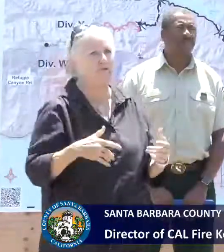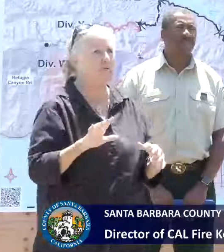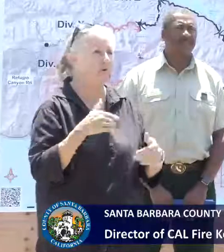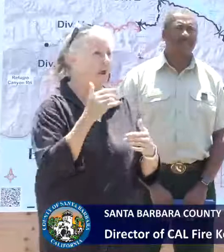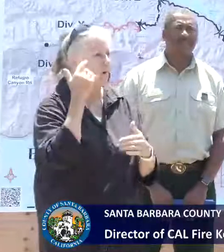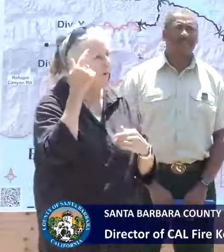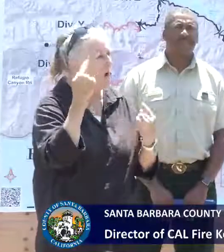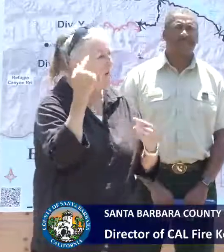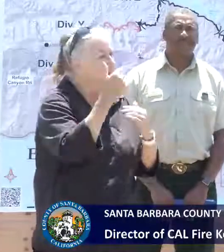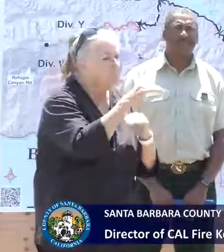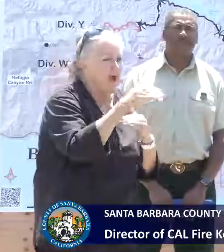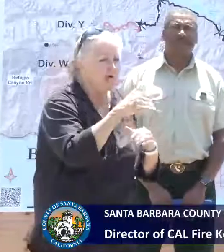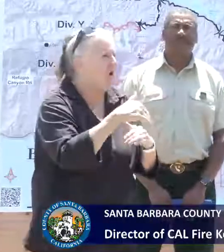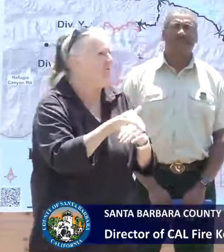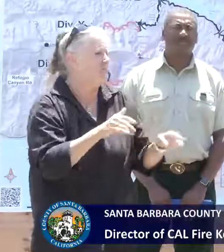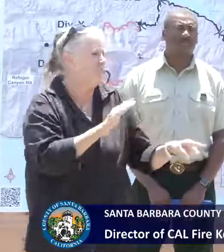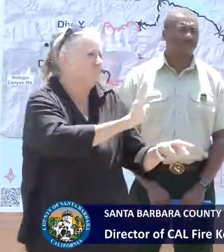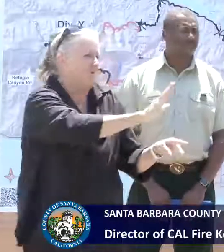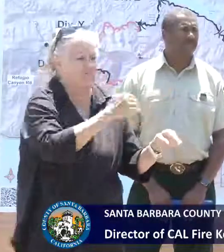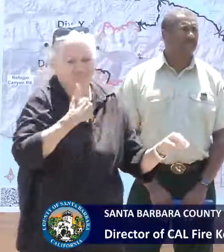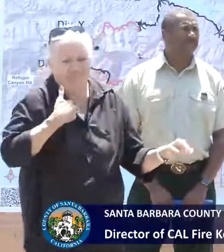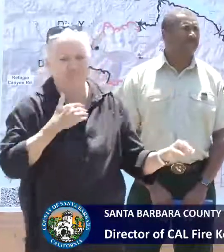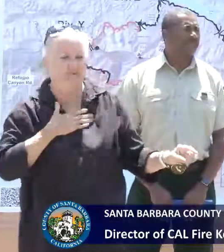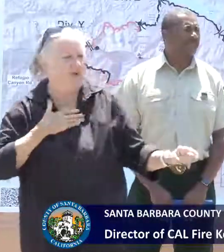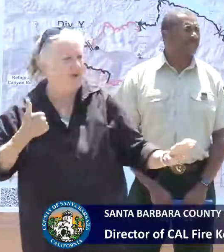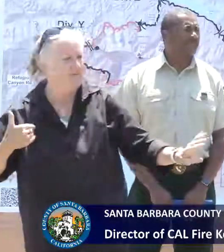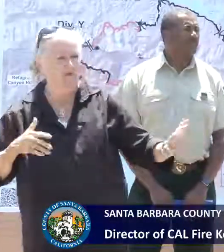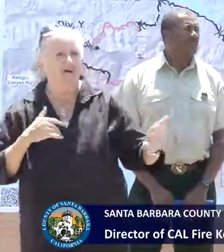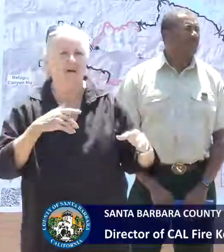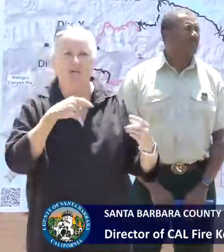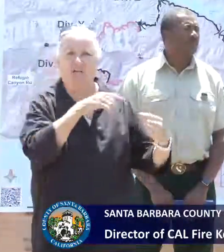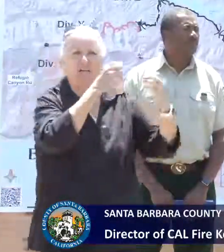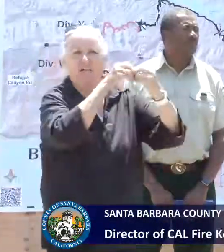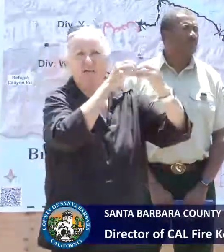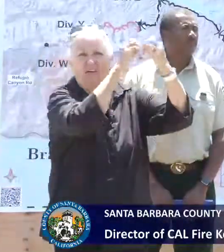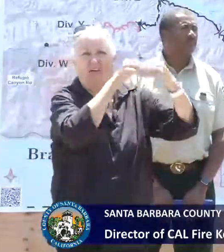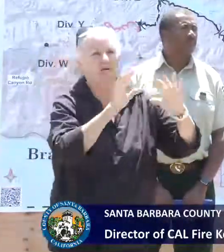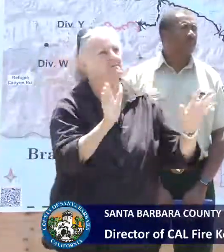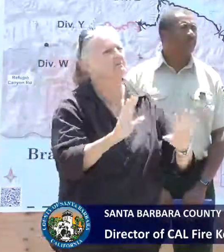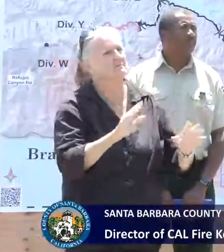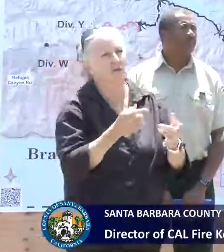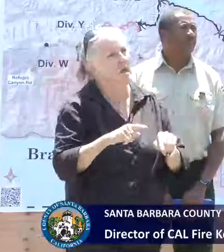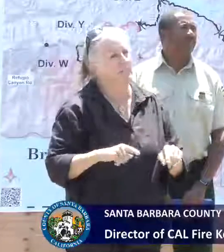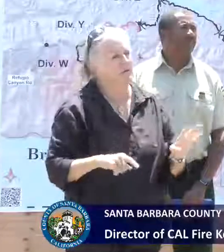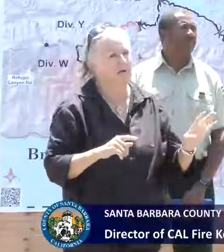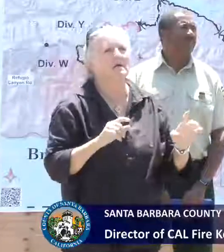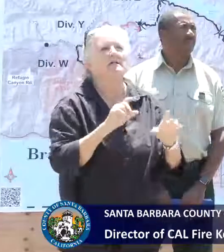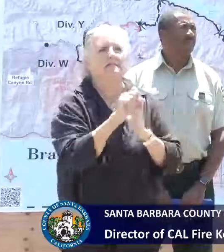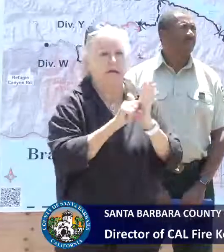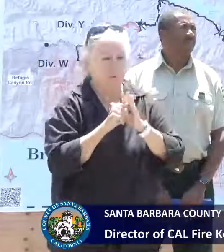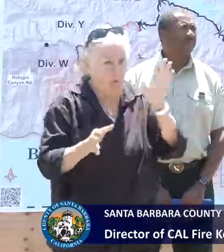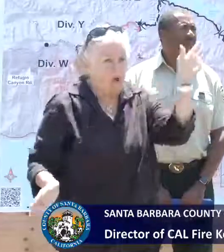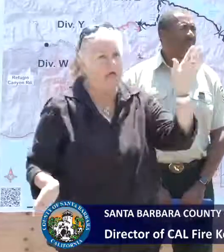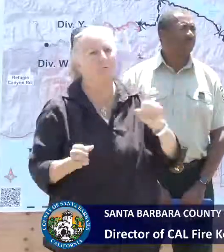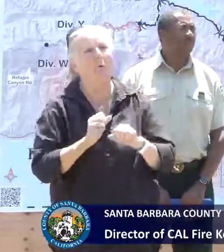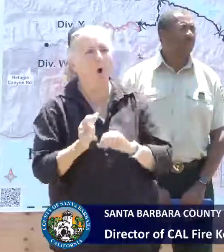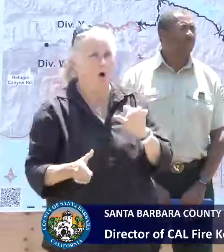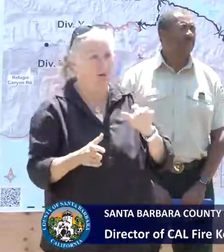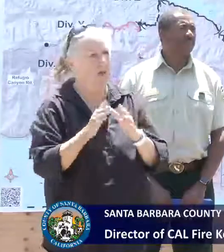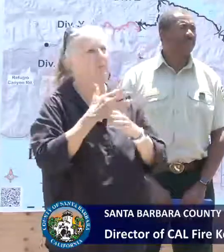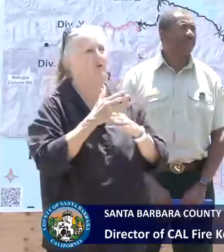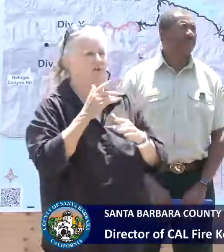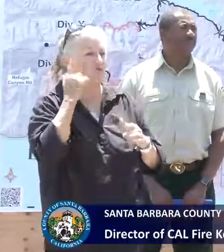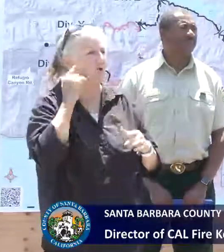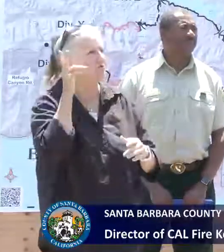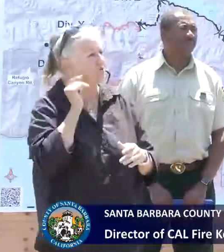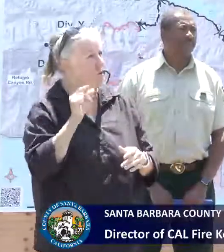the luxury to deal with any kind of squabbling. It doesn't happen. Statewide, all the partnerships, and you'll hear